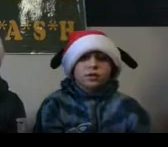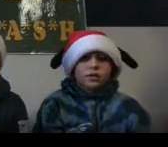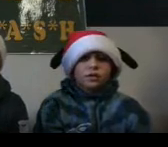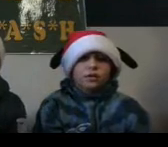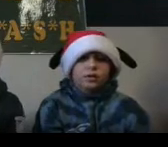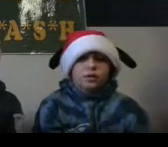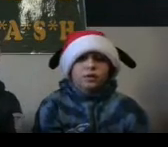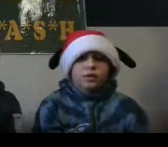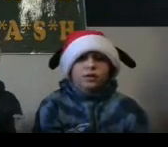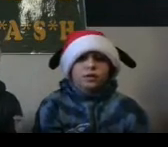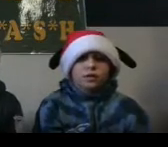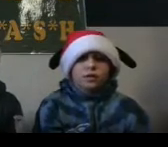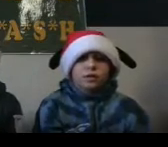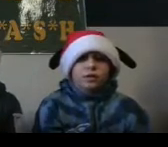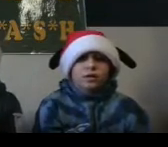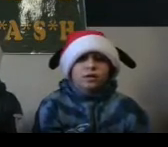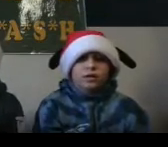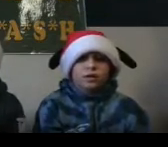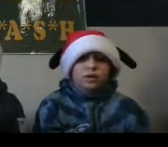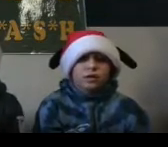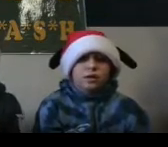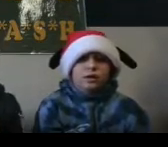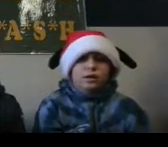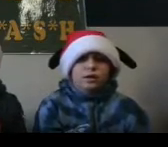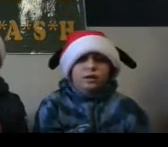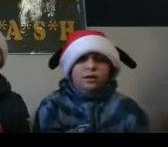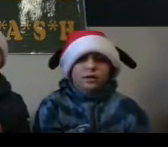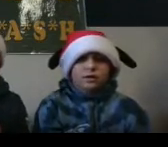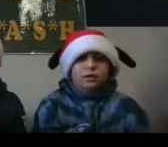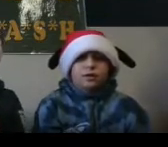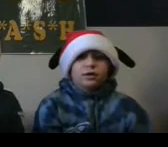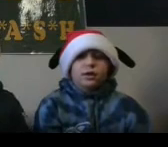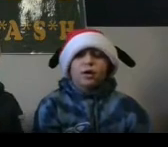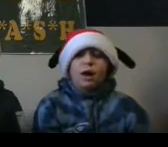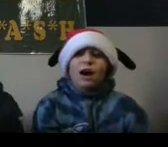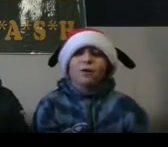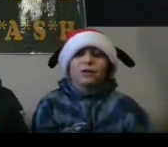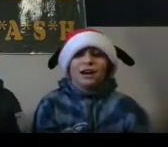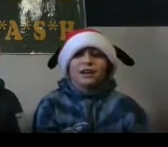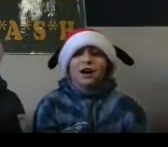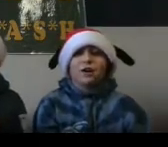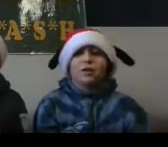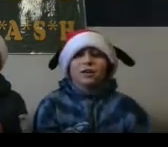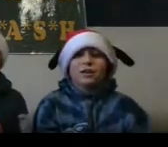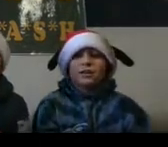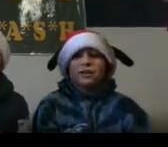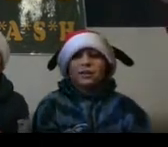directing traffic at the crosswalk no matter how bad the weather is. Ho, ho, ho, gotta go.